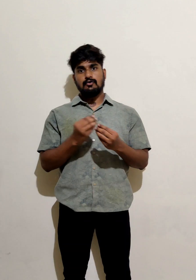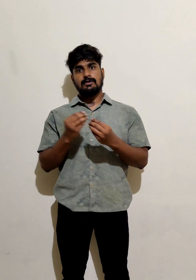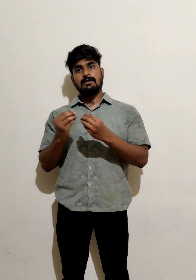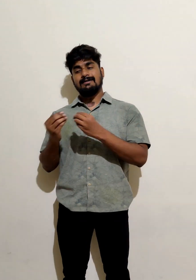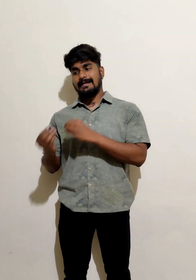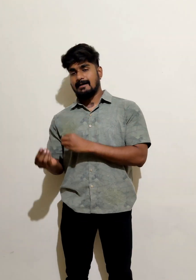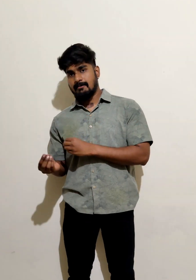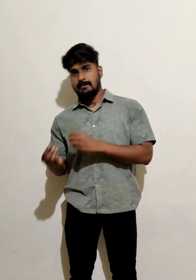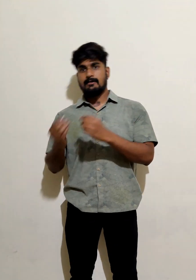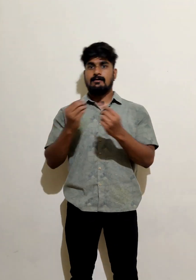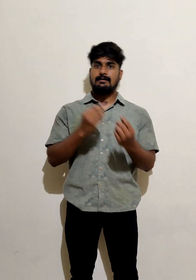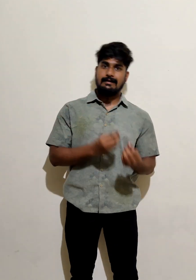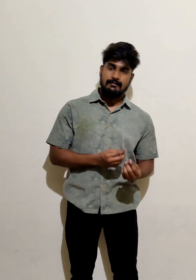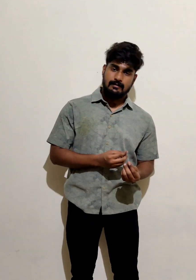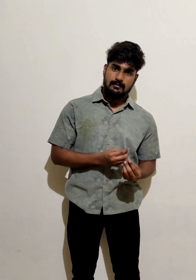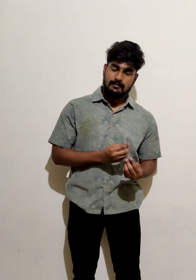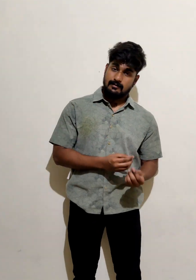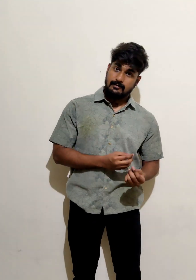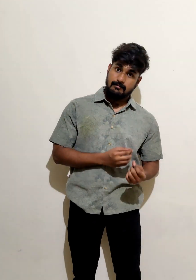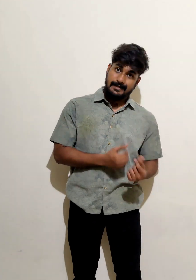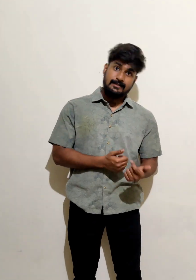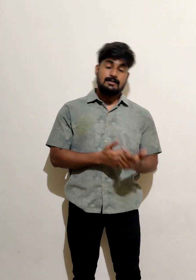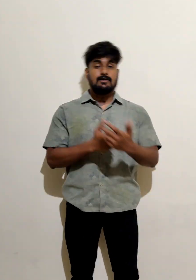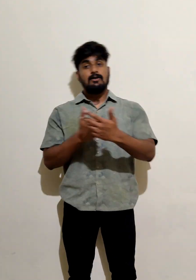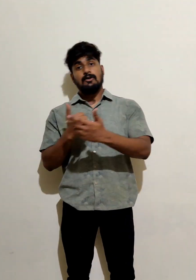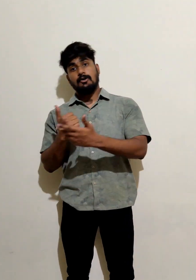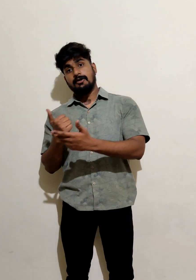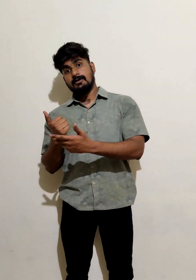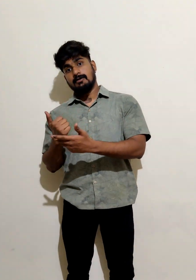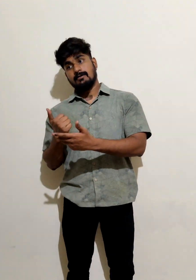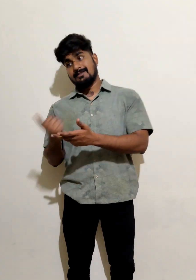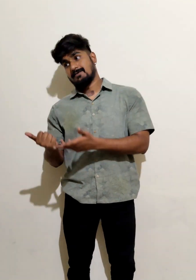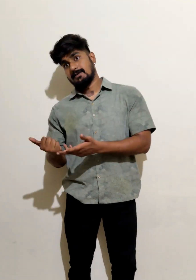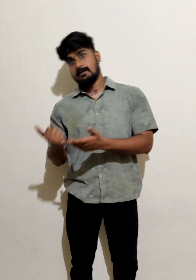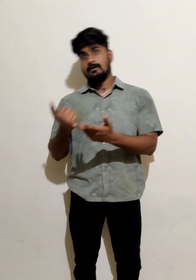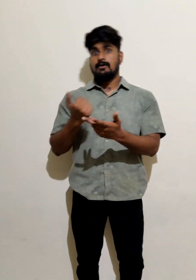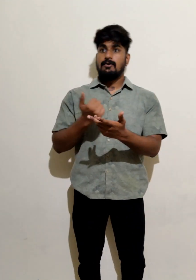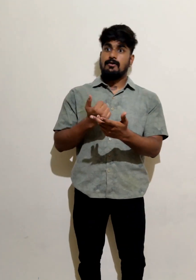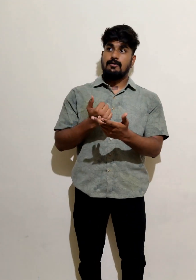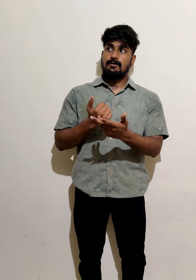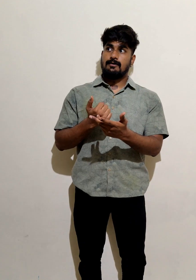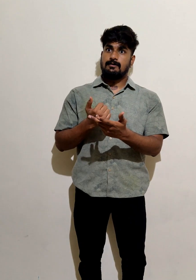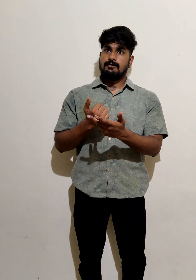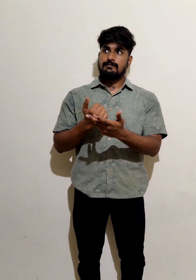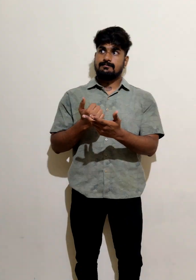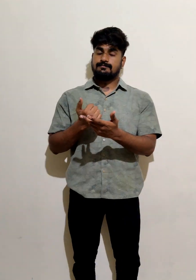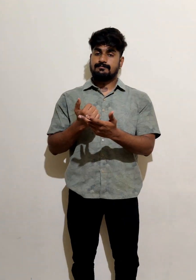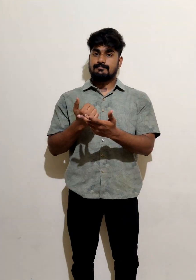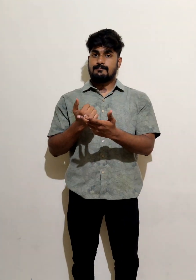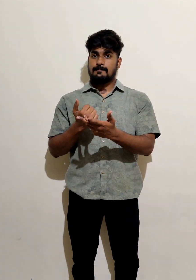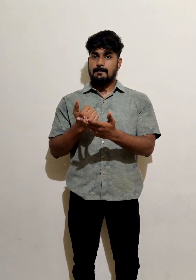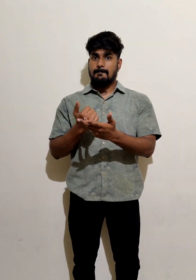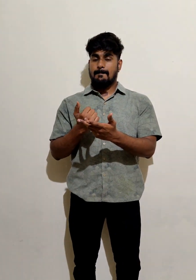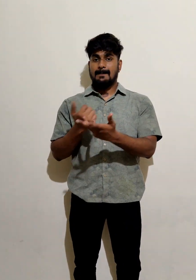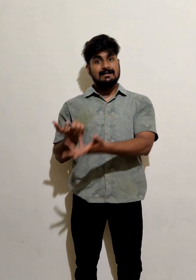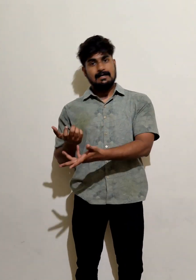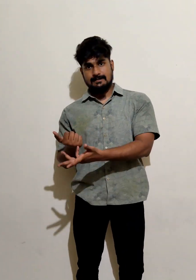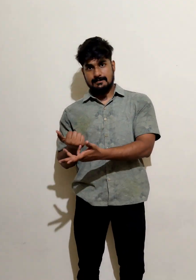to the data member, methods or constructor or classes.